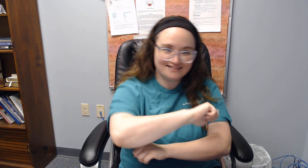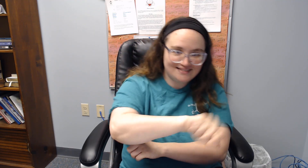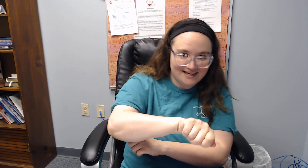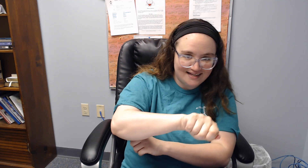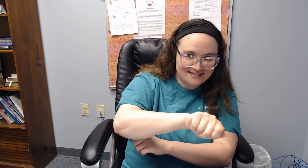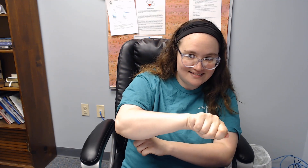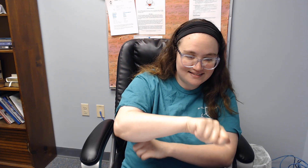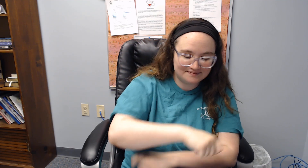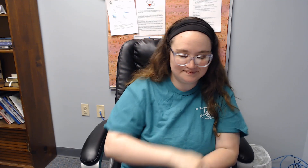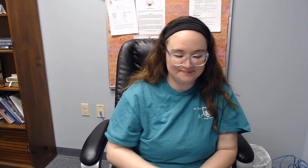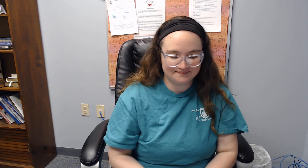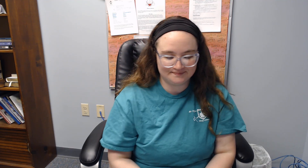Tennis.